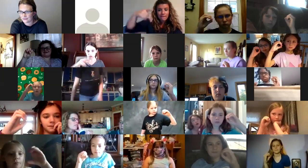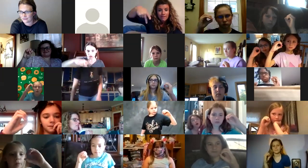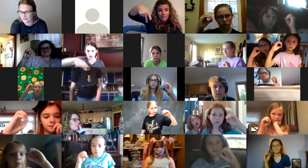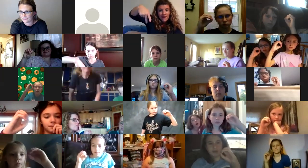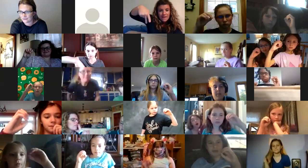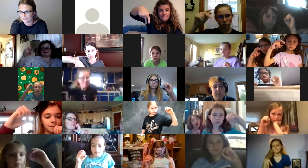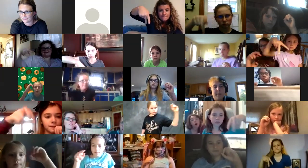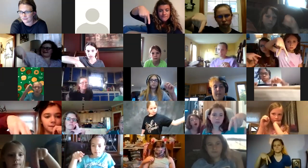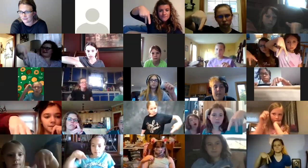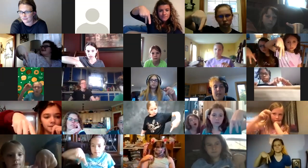P,